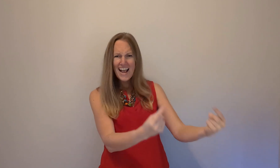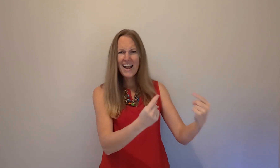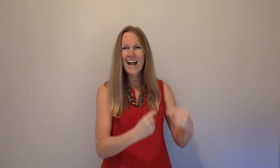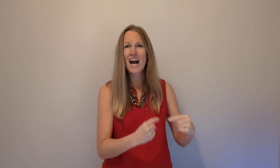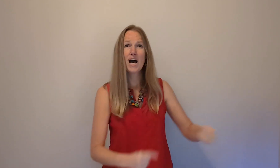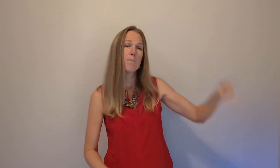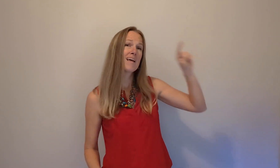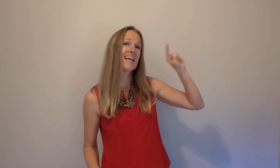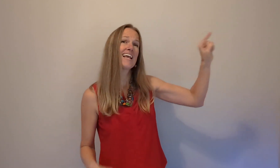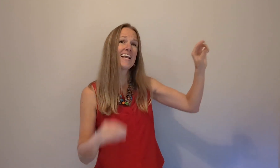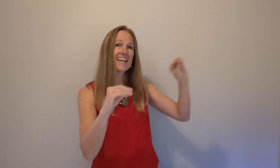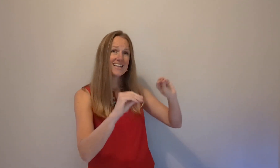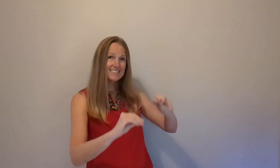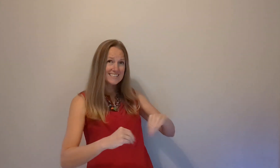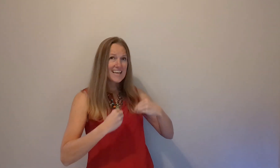nothing, come, He is the